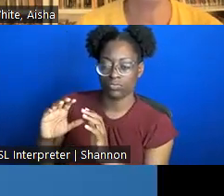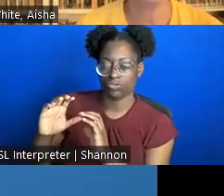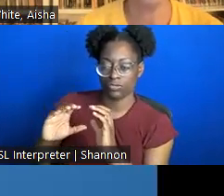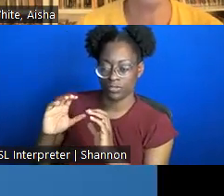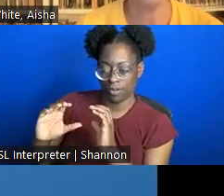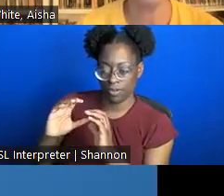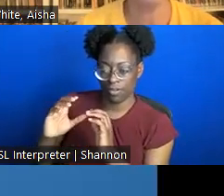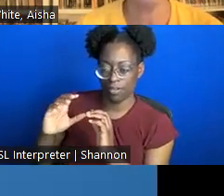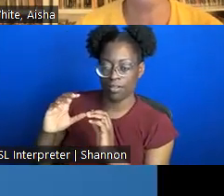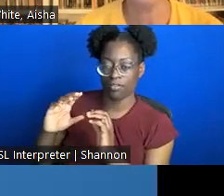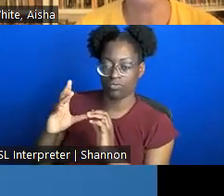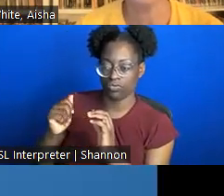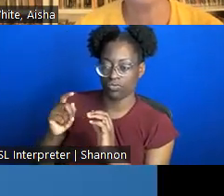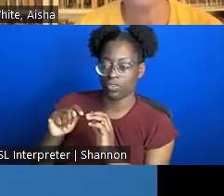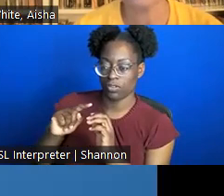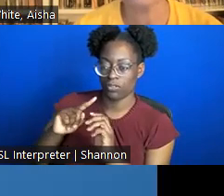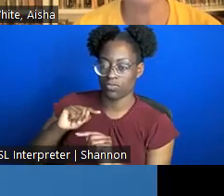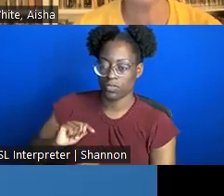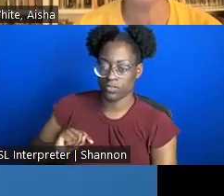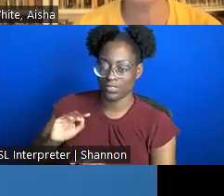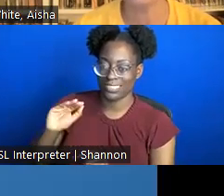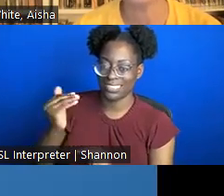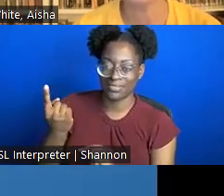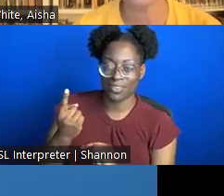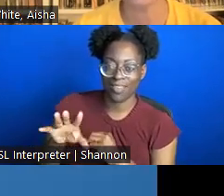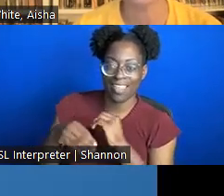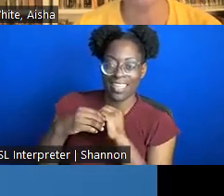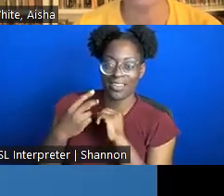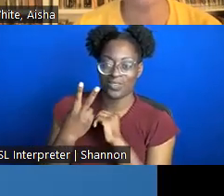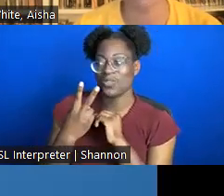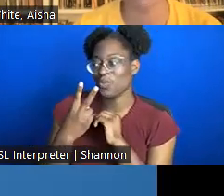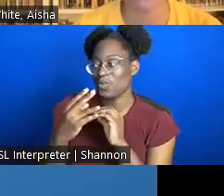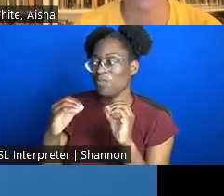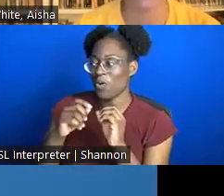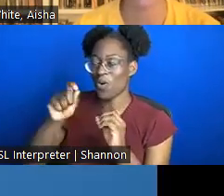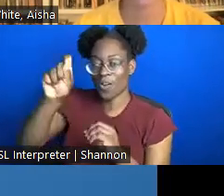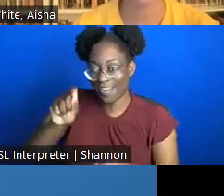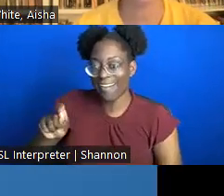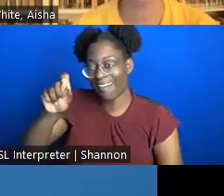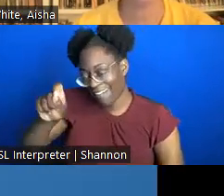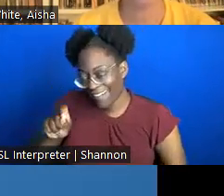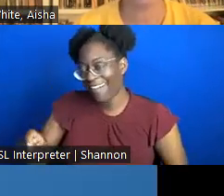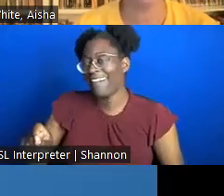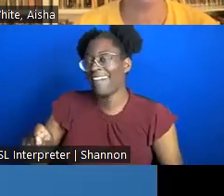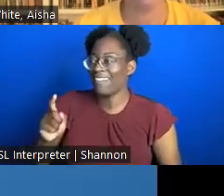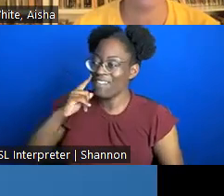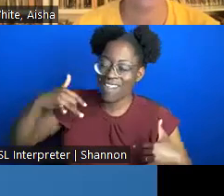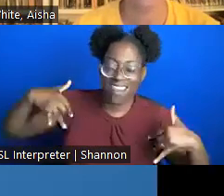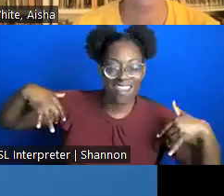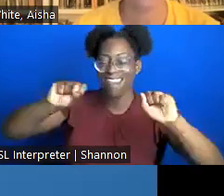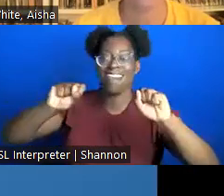with exclamation. Actually, somebody added 2 extra exclamation points. Thank you for that,